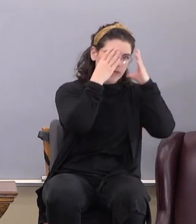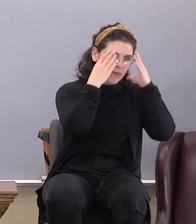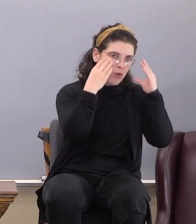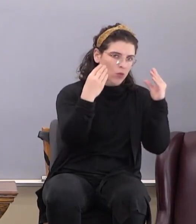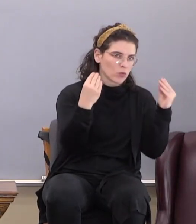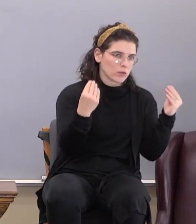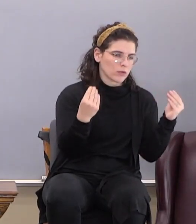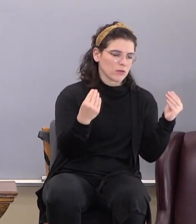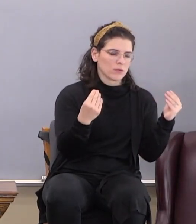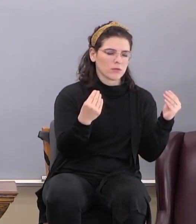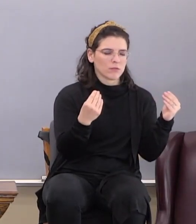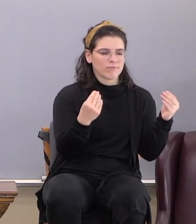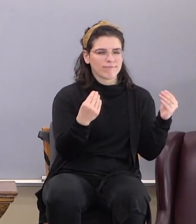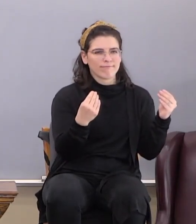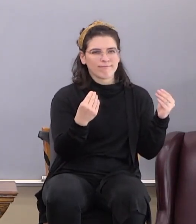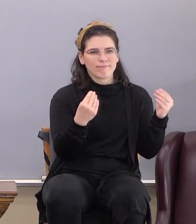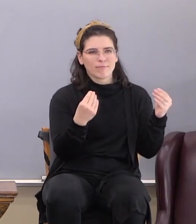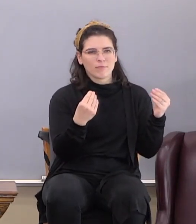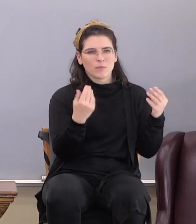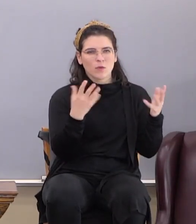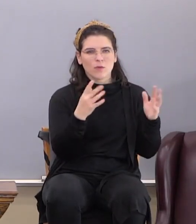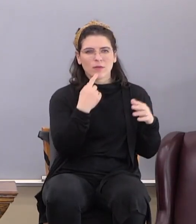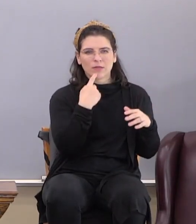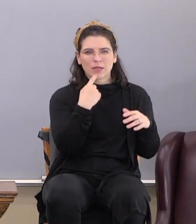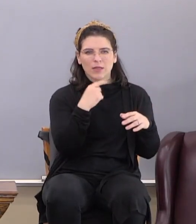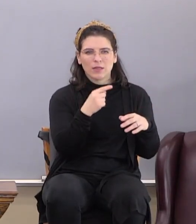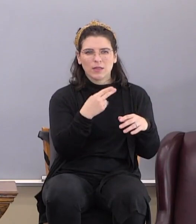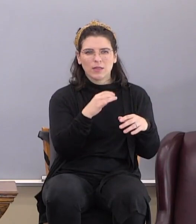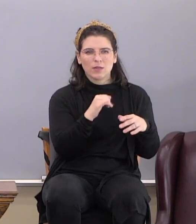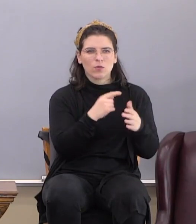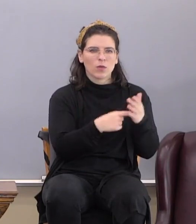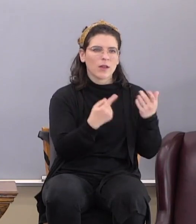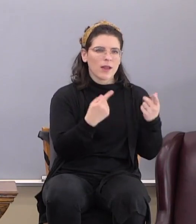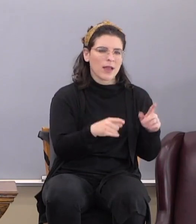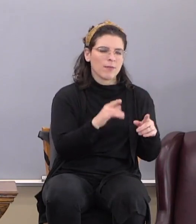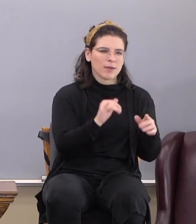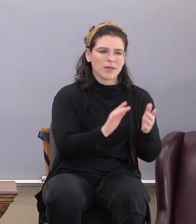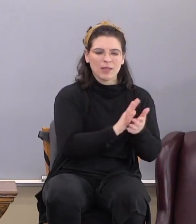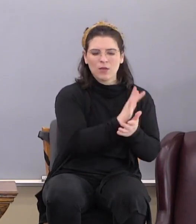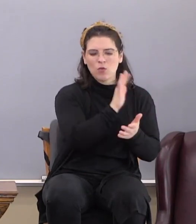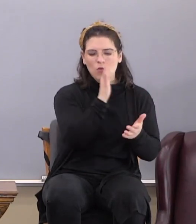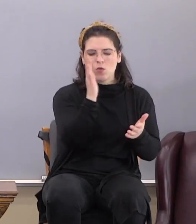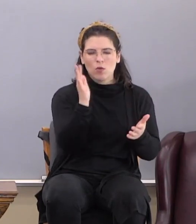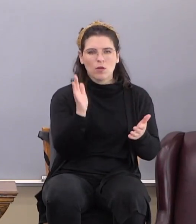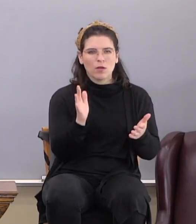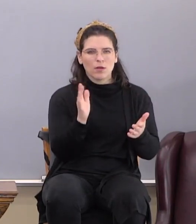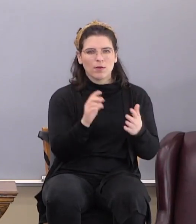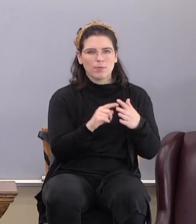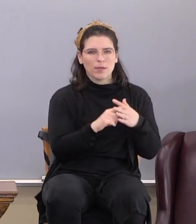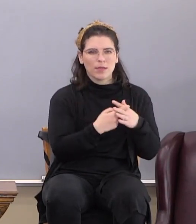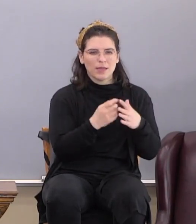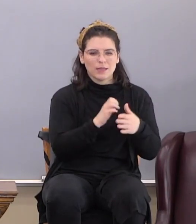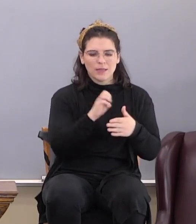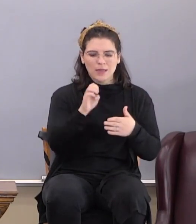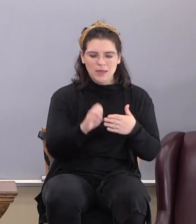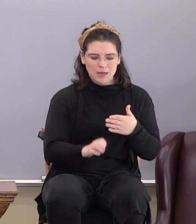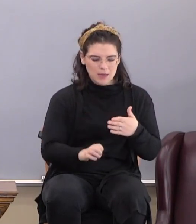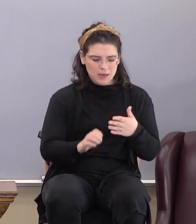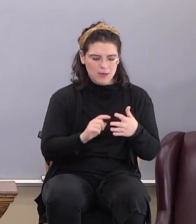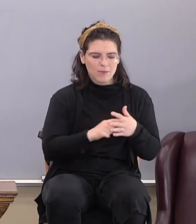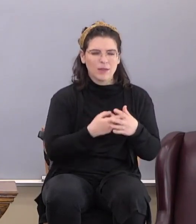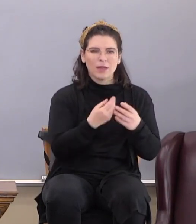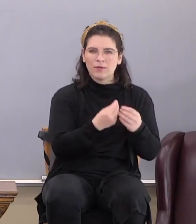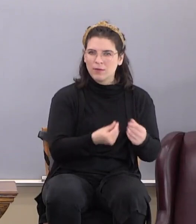Moses. And that, and we already said this, what happened to that glory? It began to end. It began to